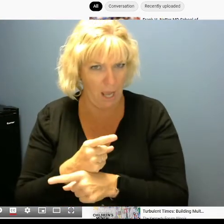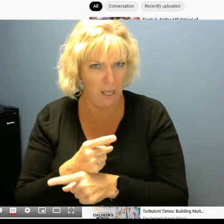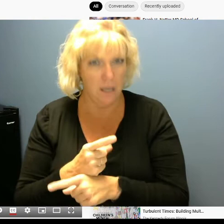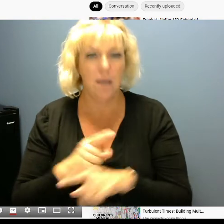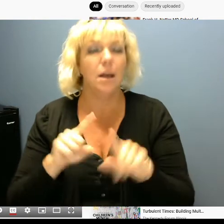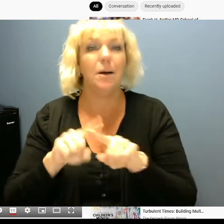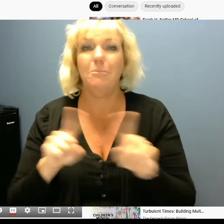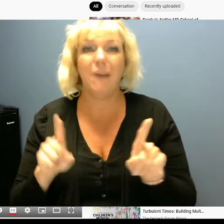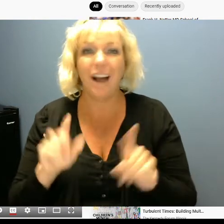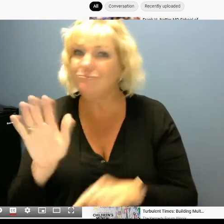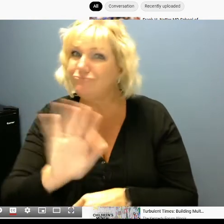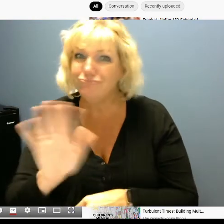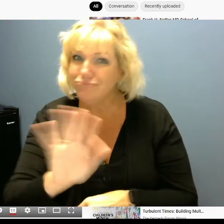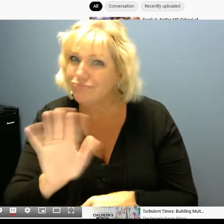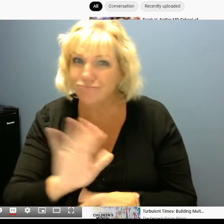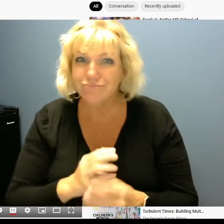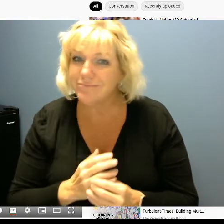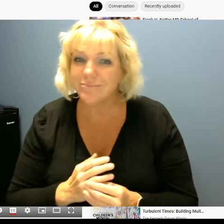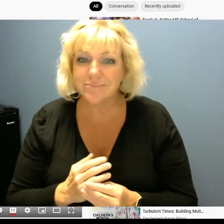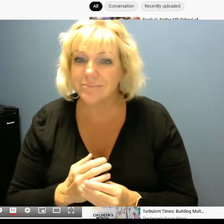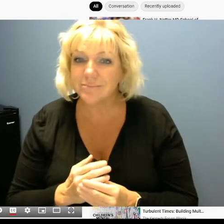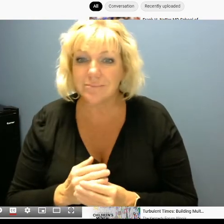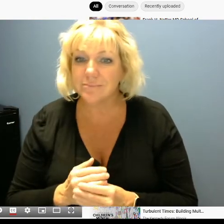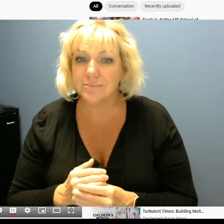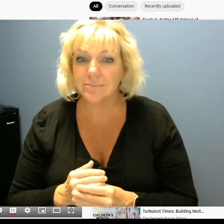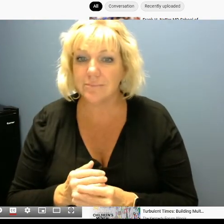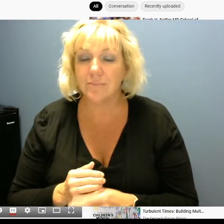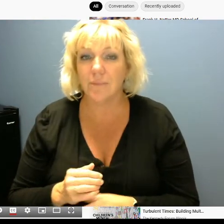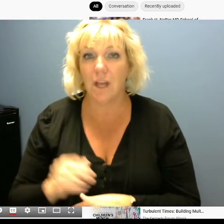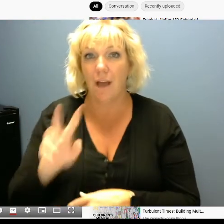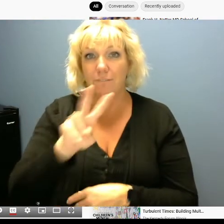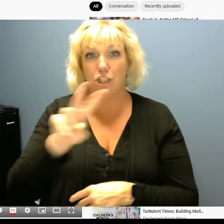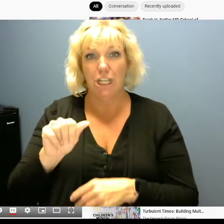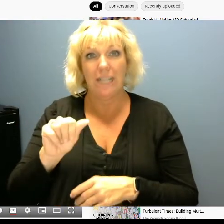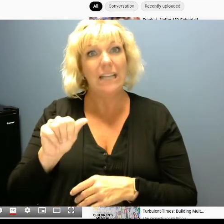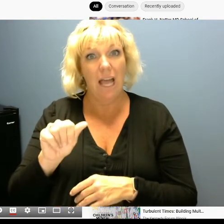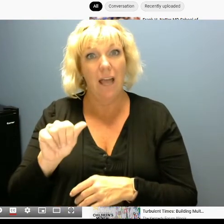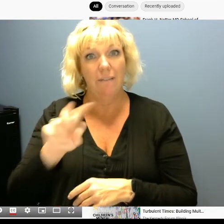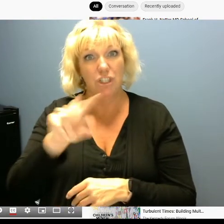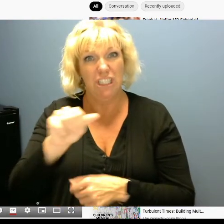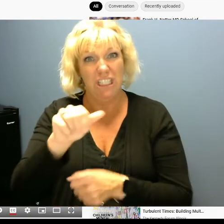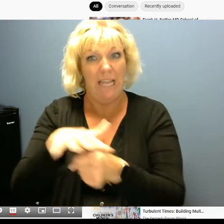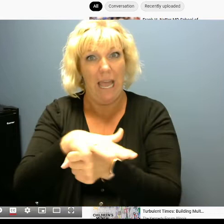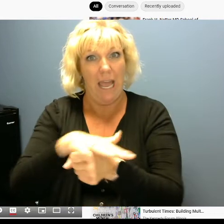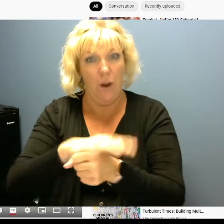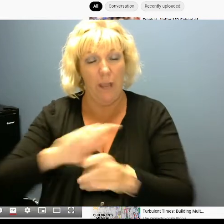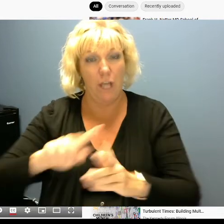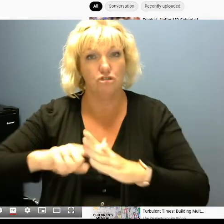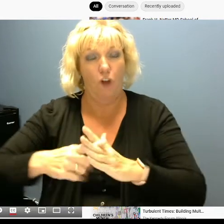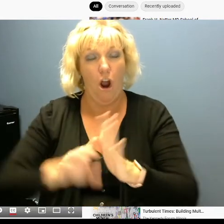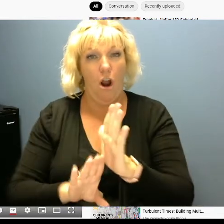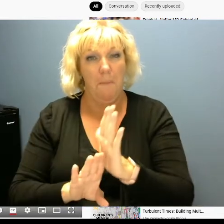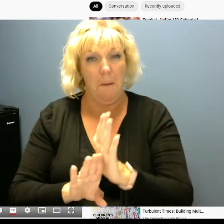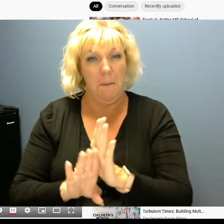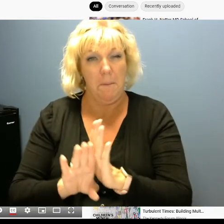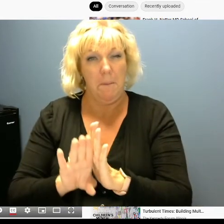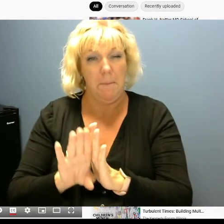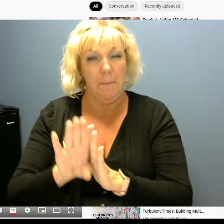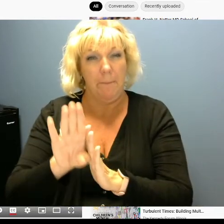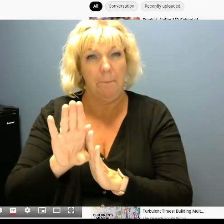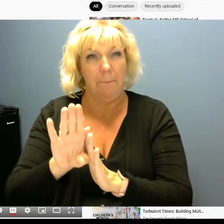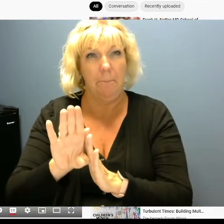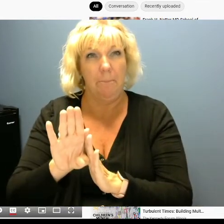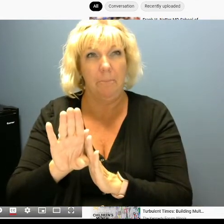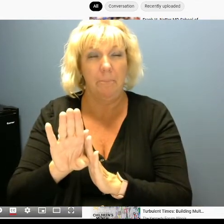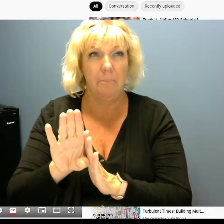first really 70 or so years of Virginia, I mean, within 40 years,